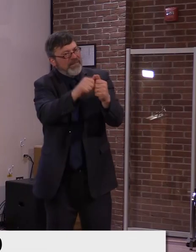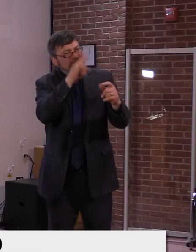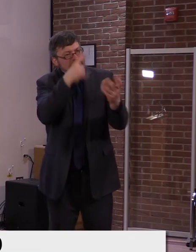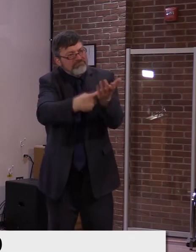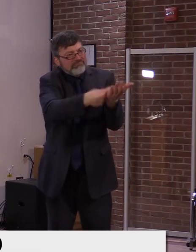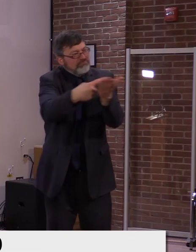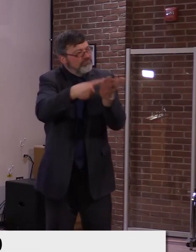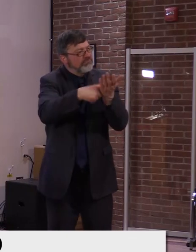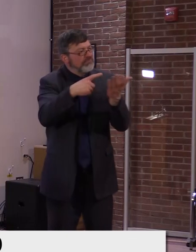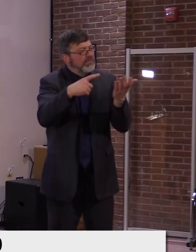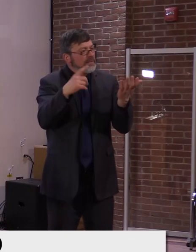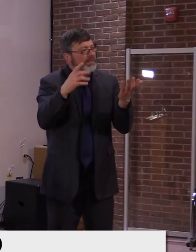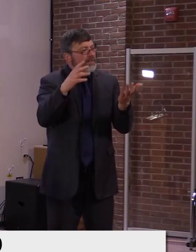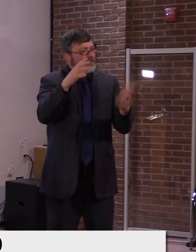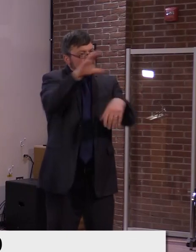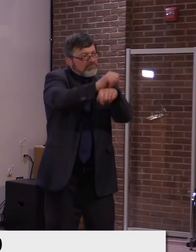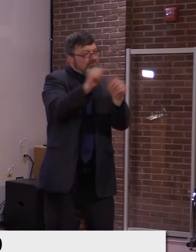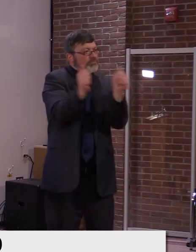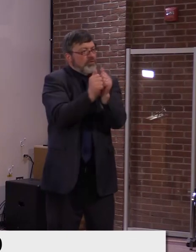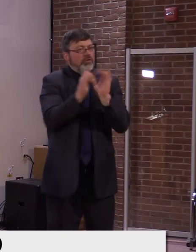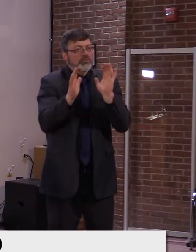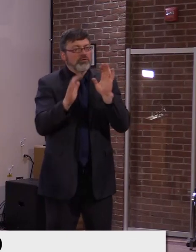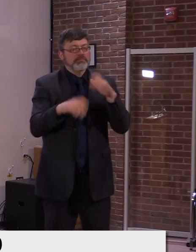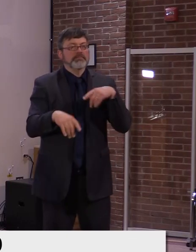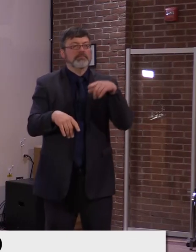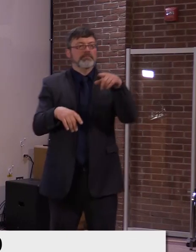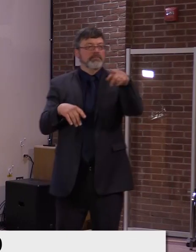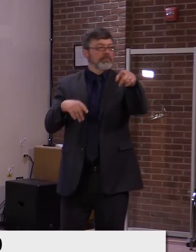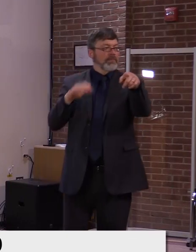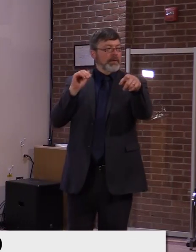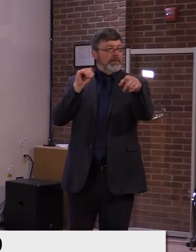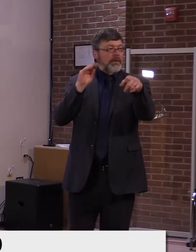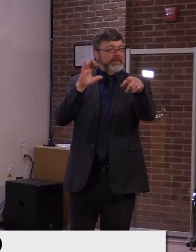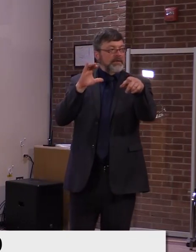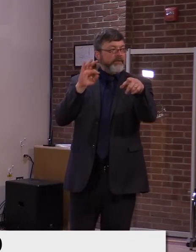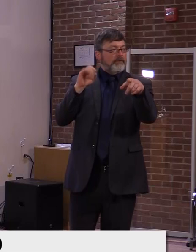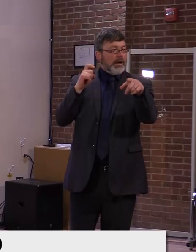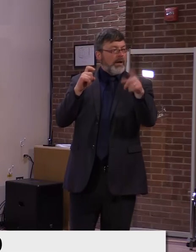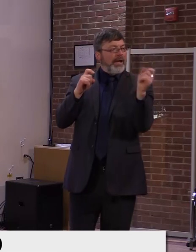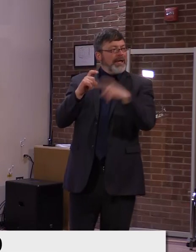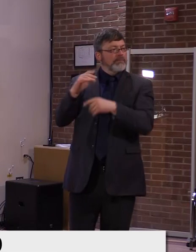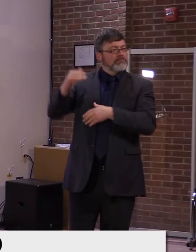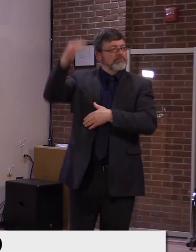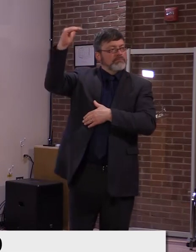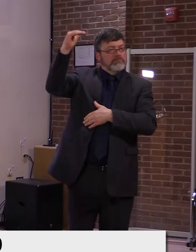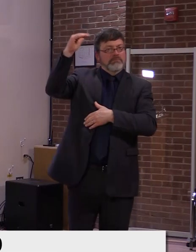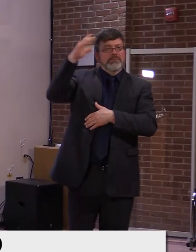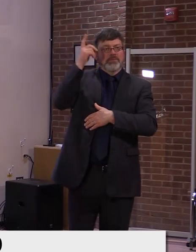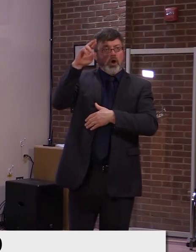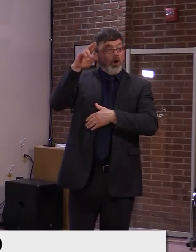You, doctor, but this blood clot situation and everything has probably gotten,